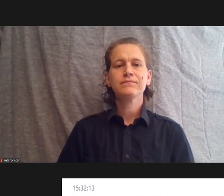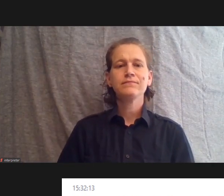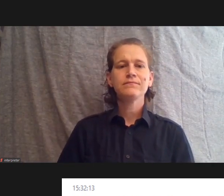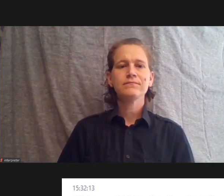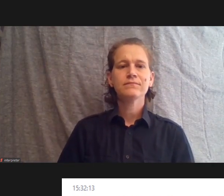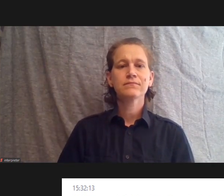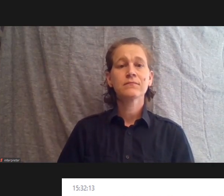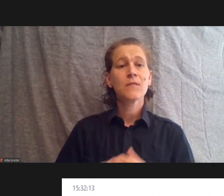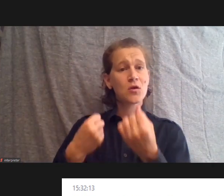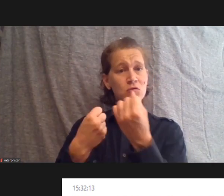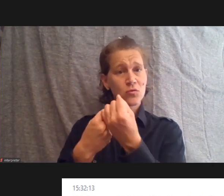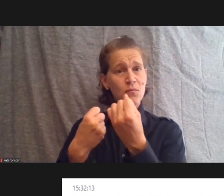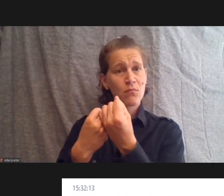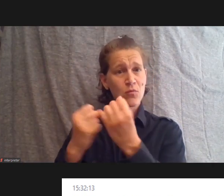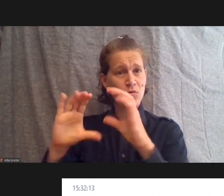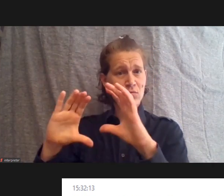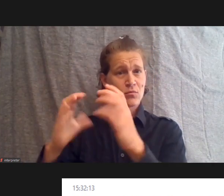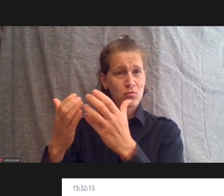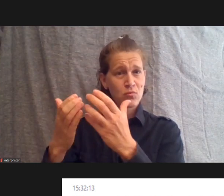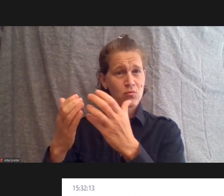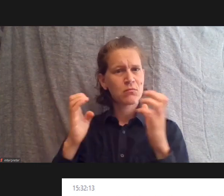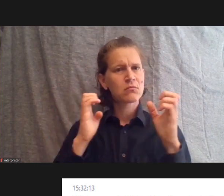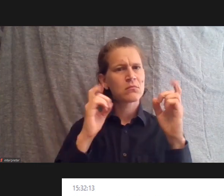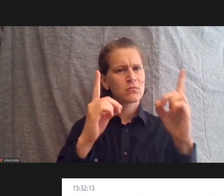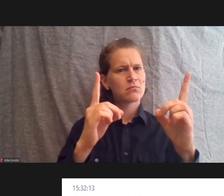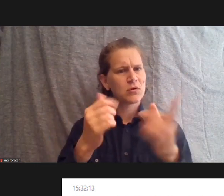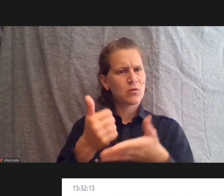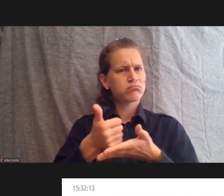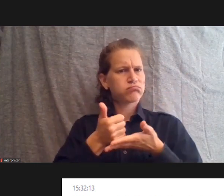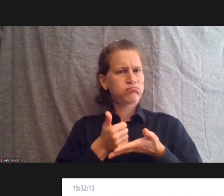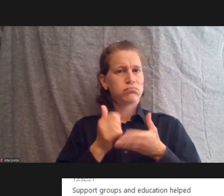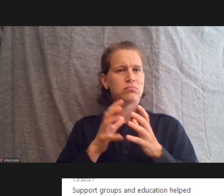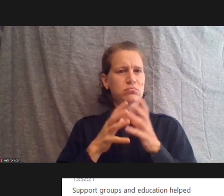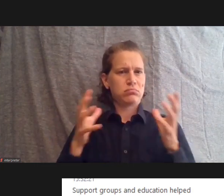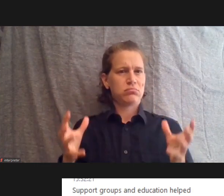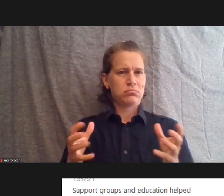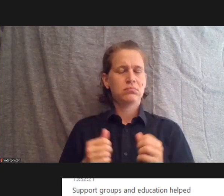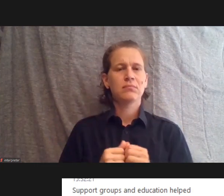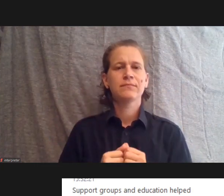Support groups and education helped tremendously.